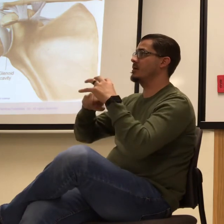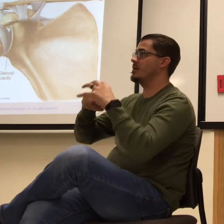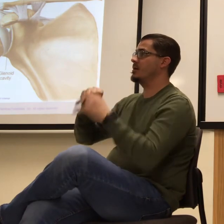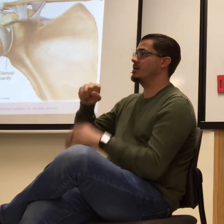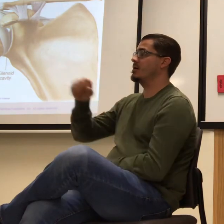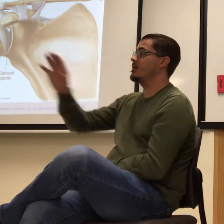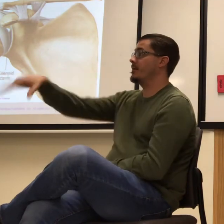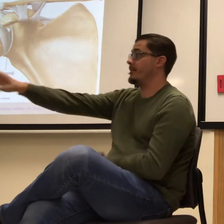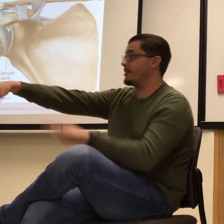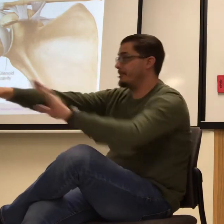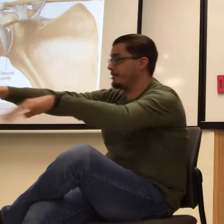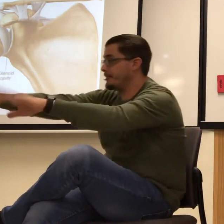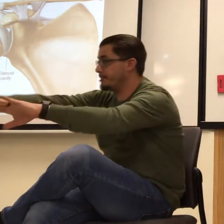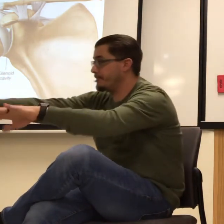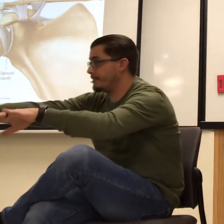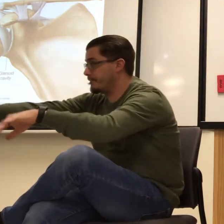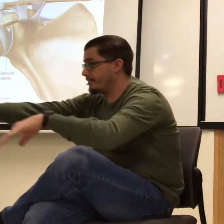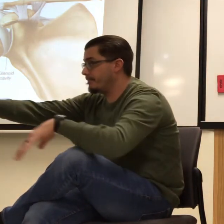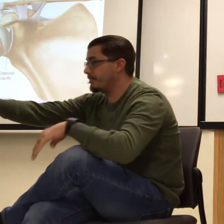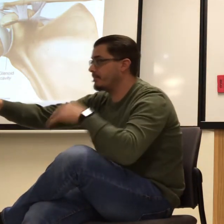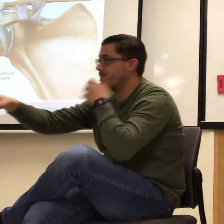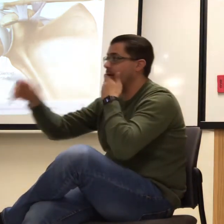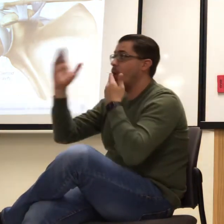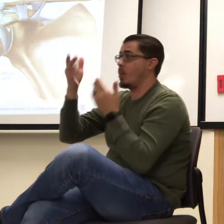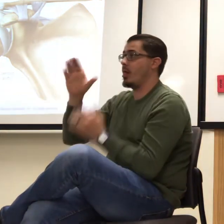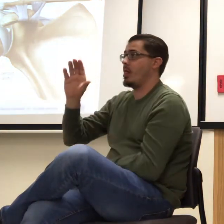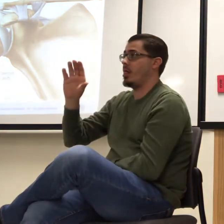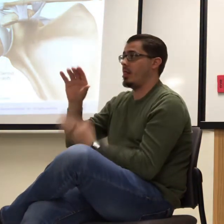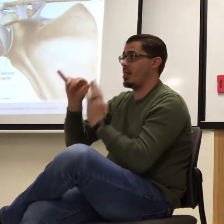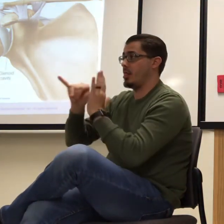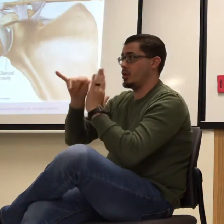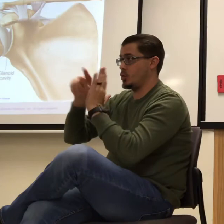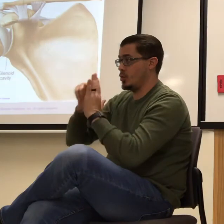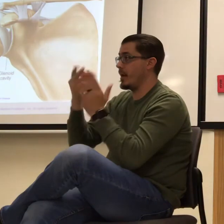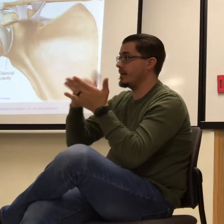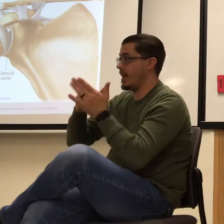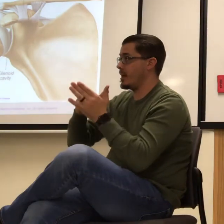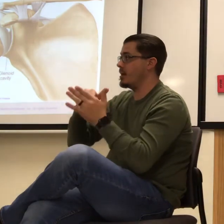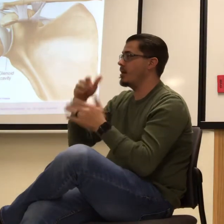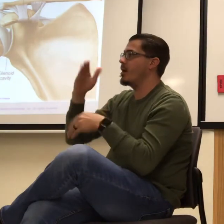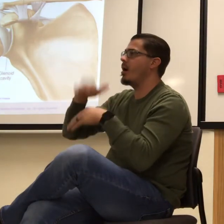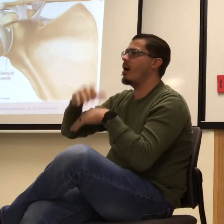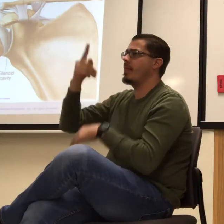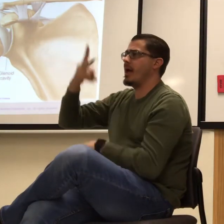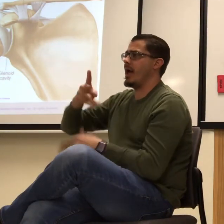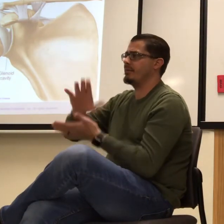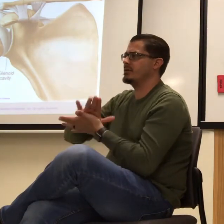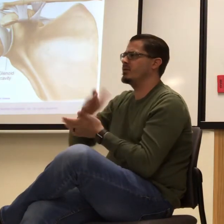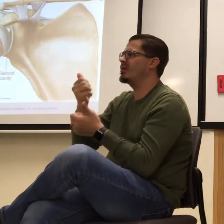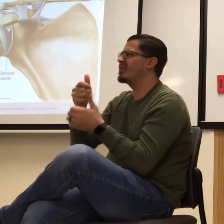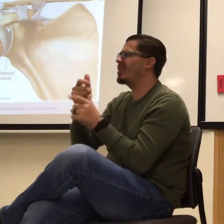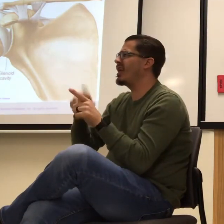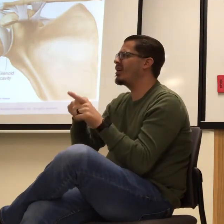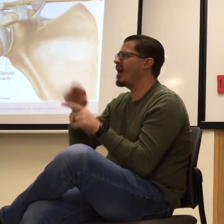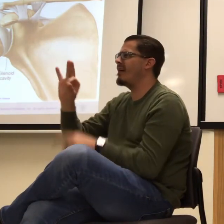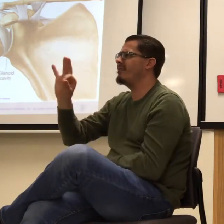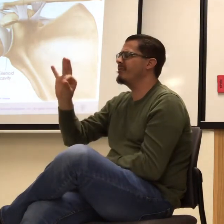sheet. What letter are we on? I think I did letters today. We're on